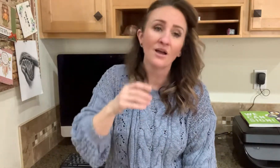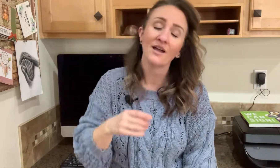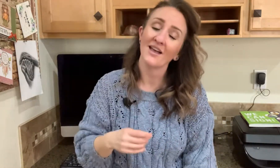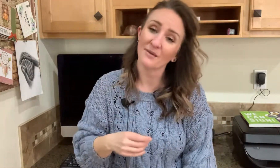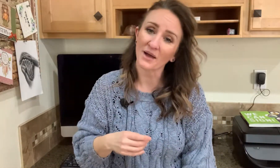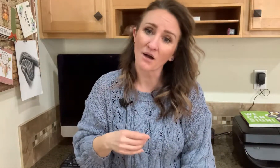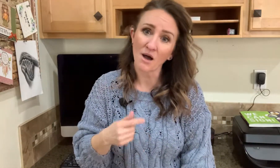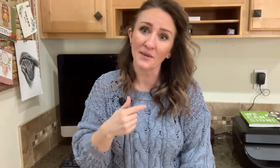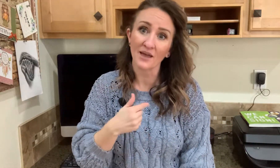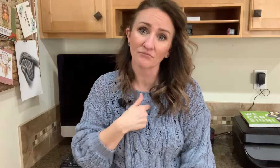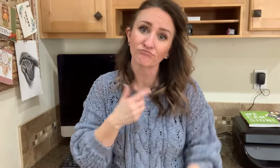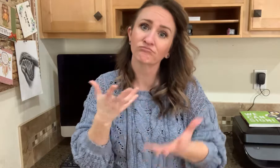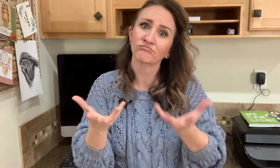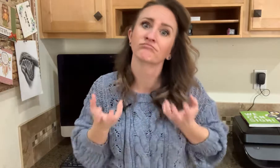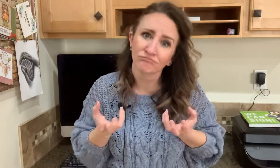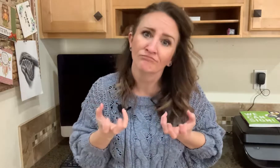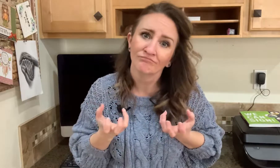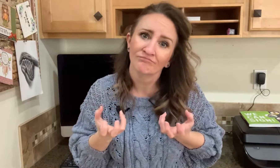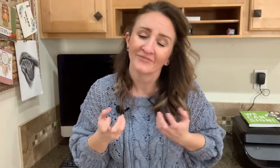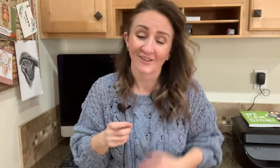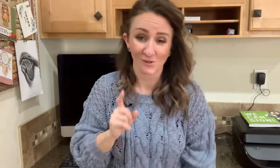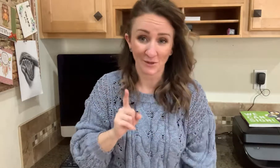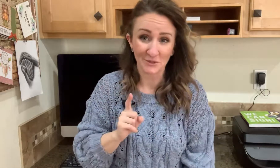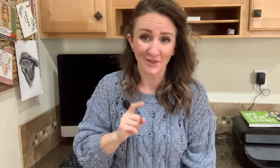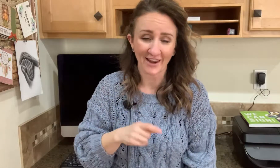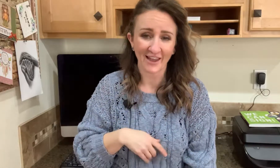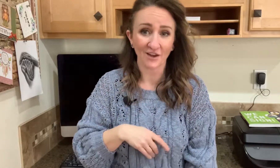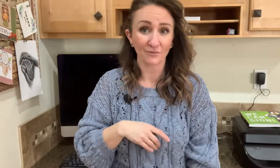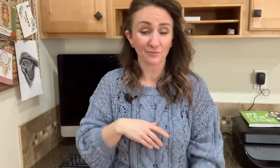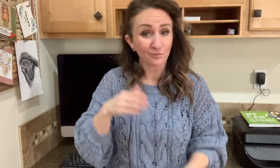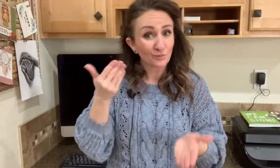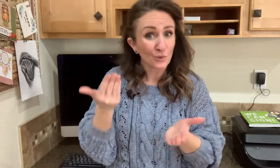And then my comment. So let me do that again.